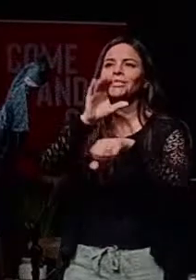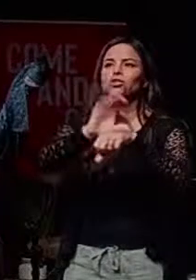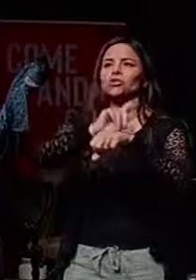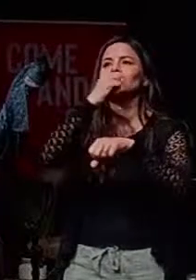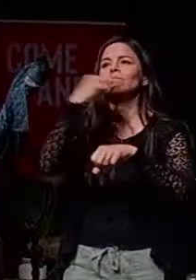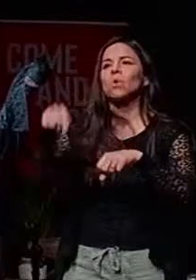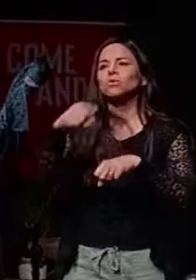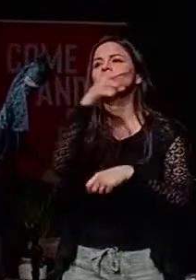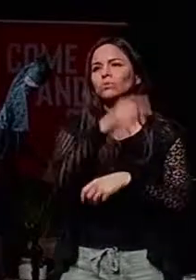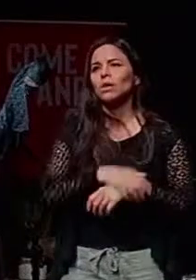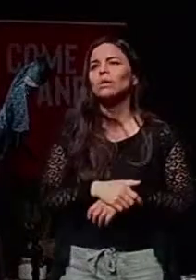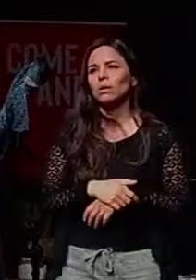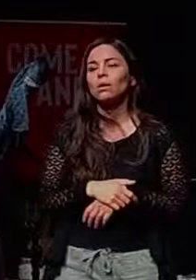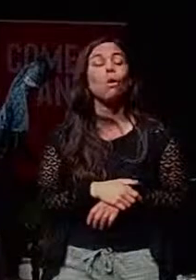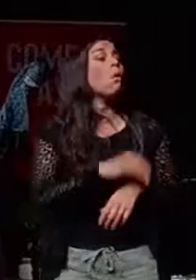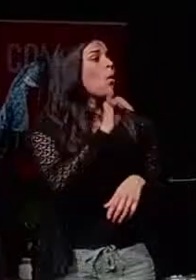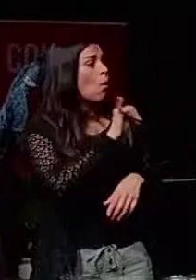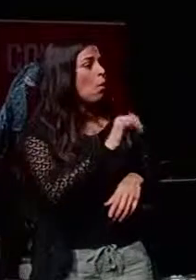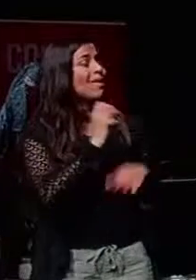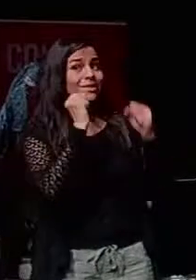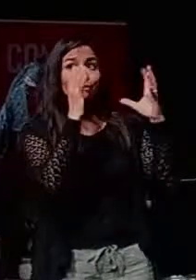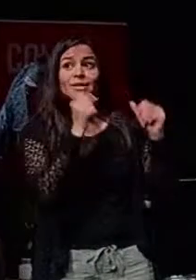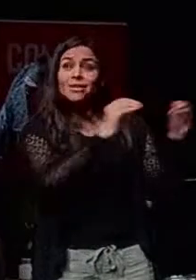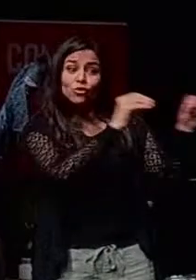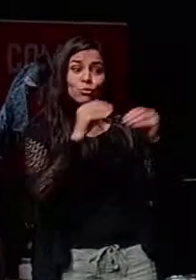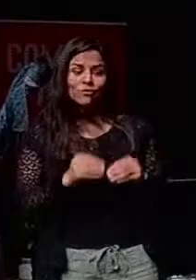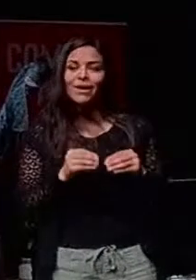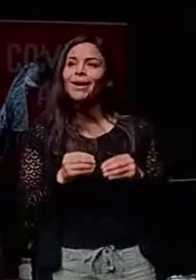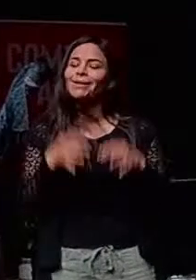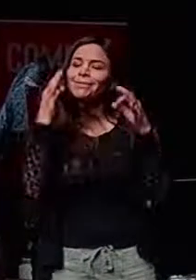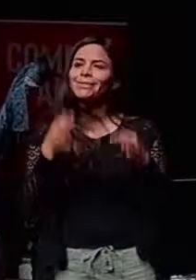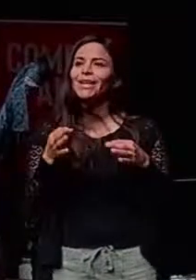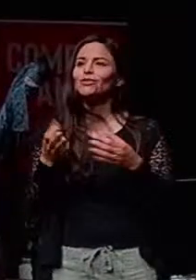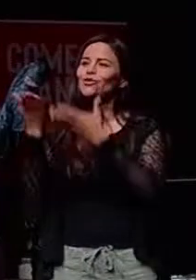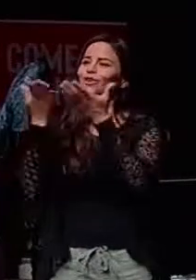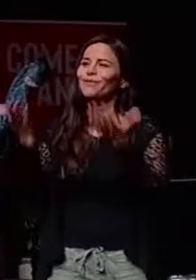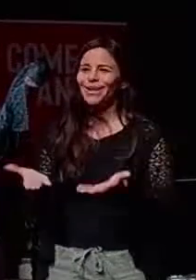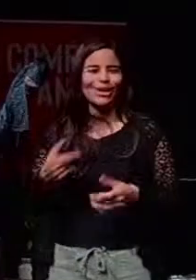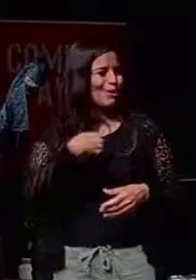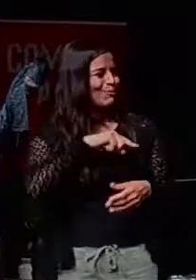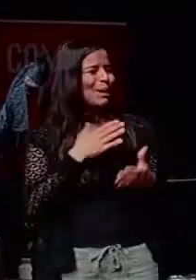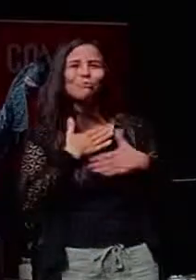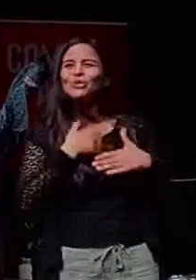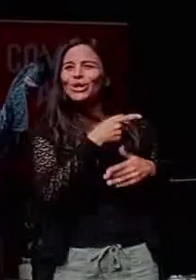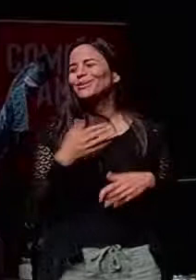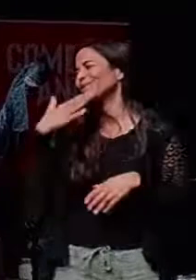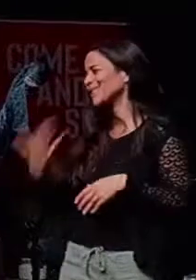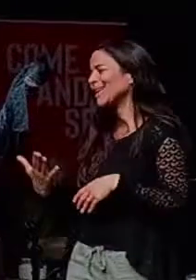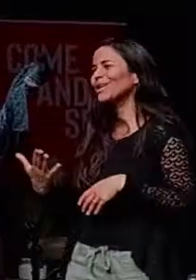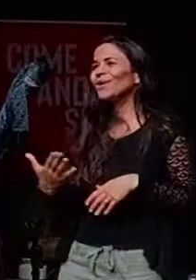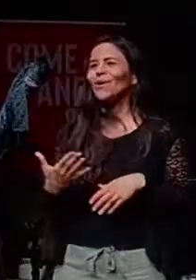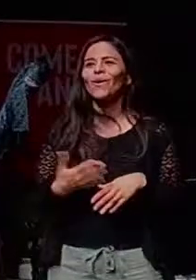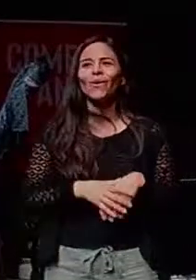vital. That's amazing. And then you came here and decided to give here. So that's amazing. We appreciate you for coming and giving in the